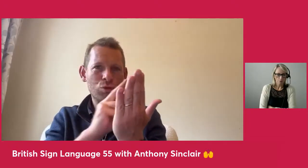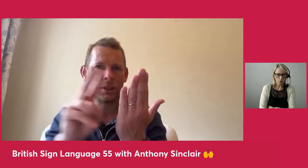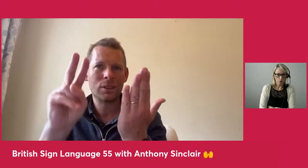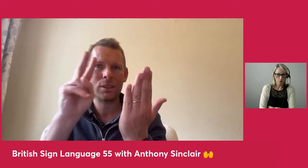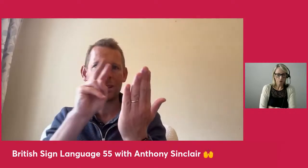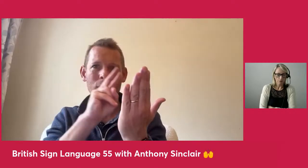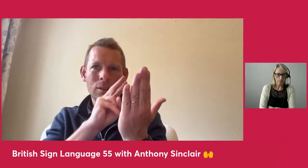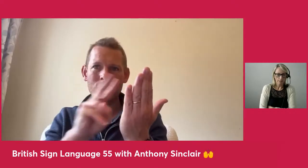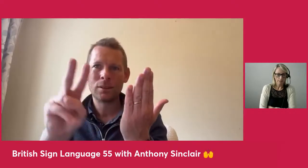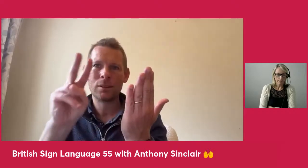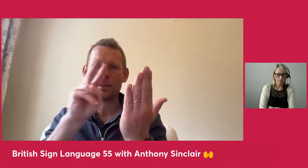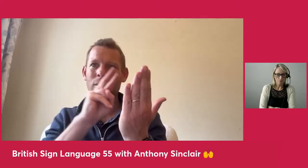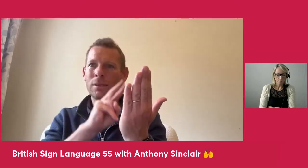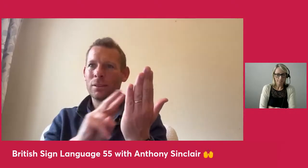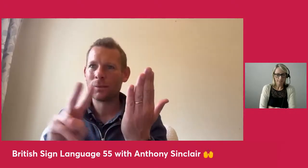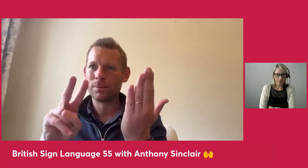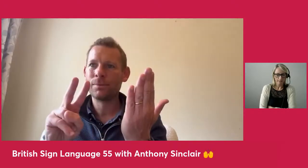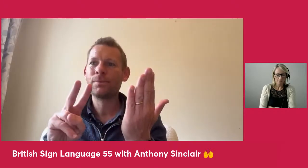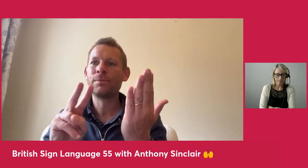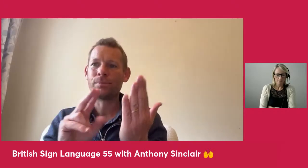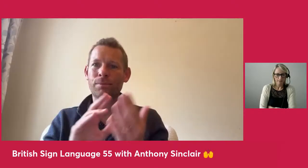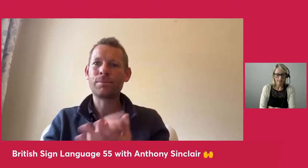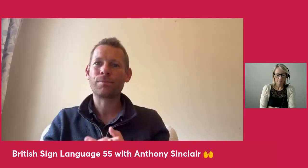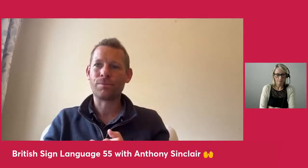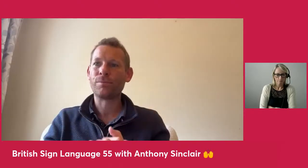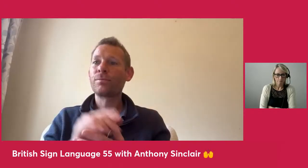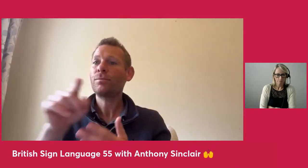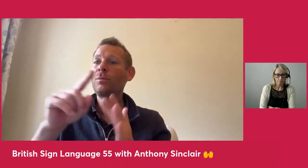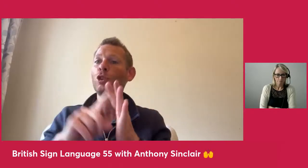a book, and reading.